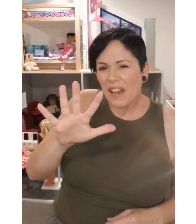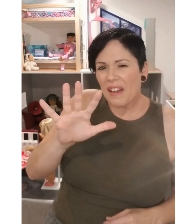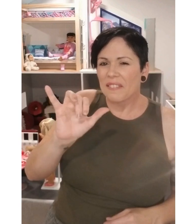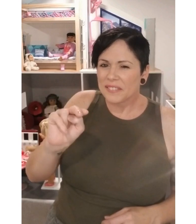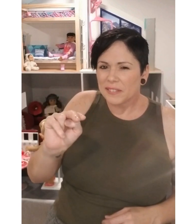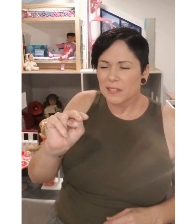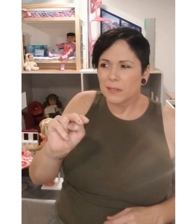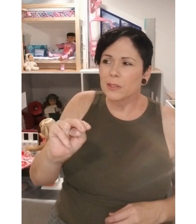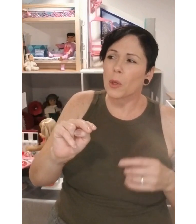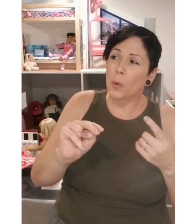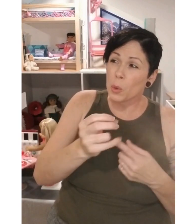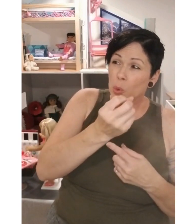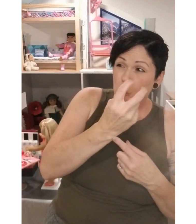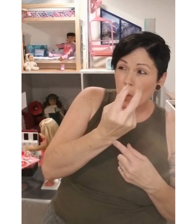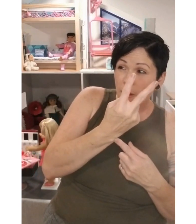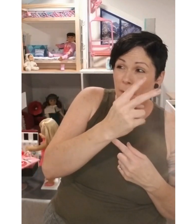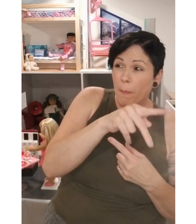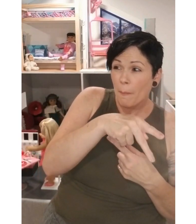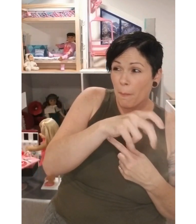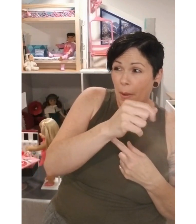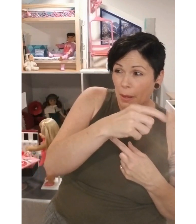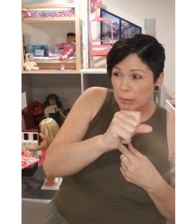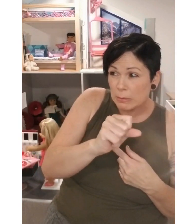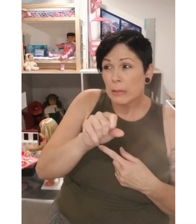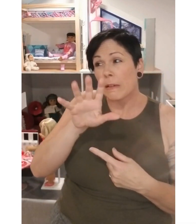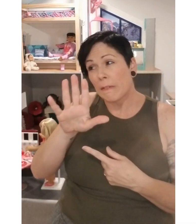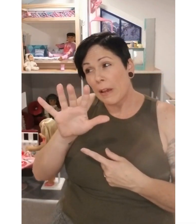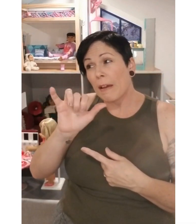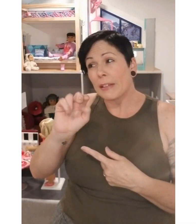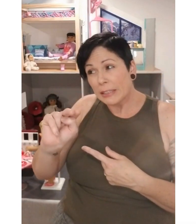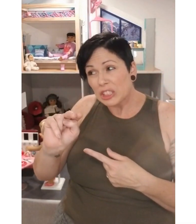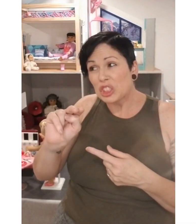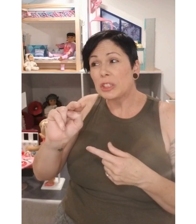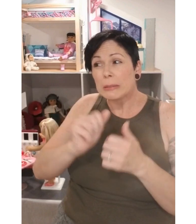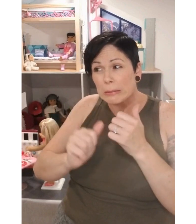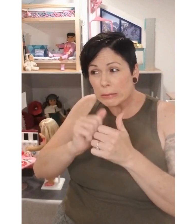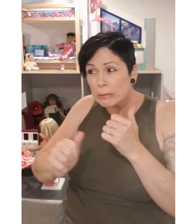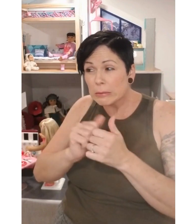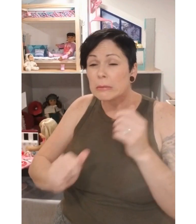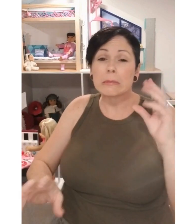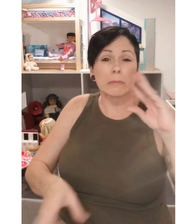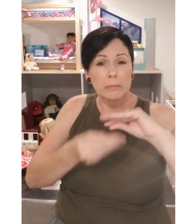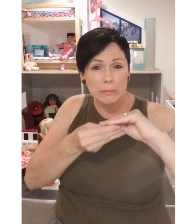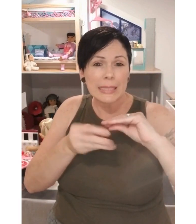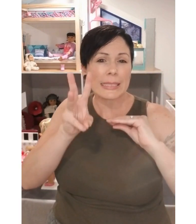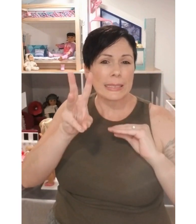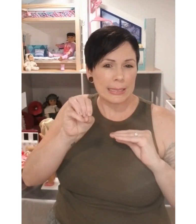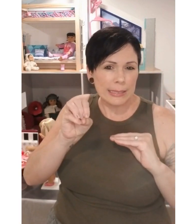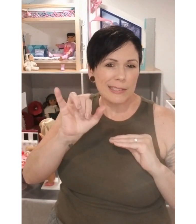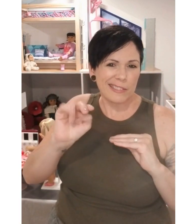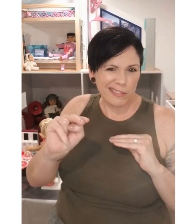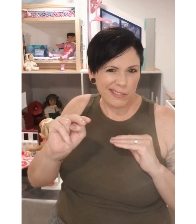need 60 inches worth of this dowel rod. So they came in